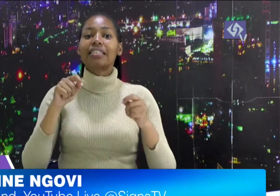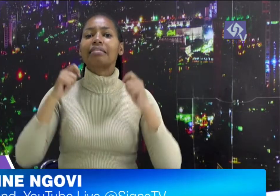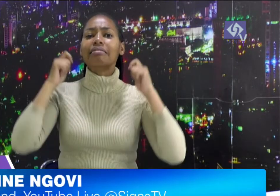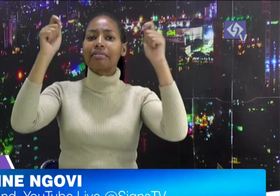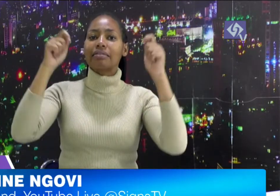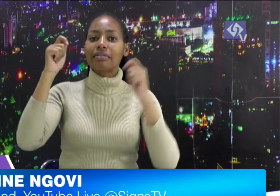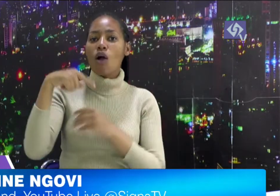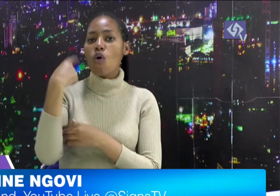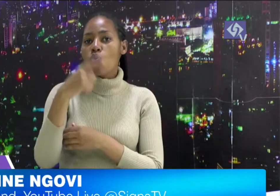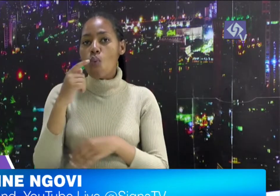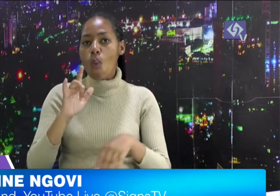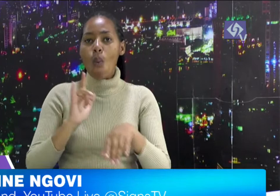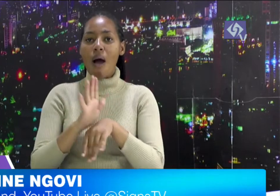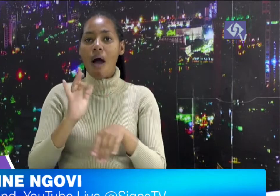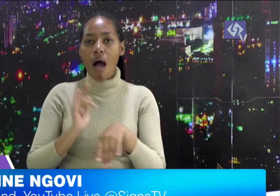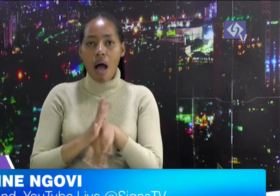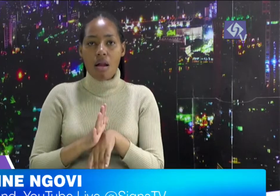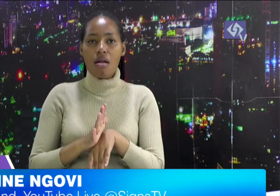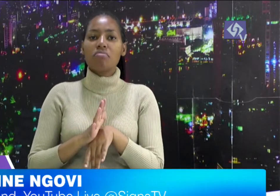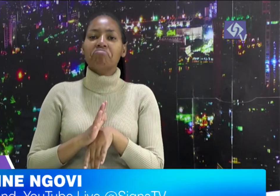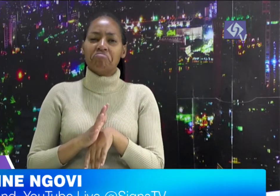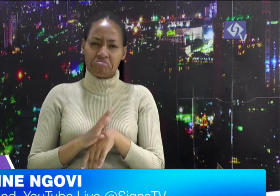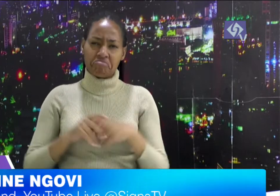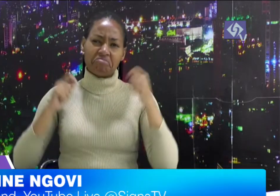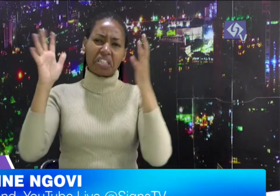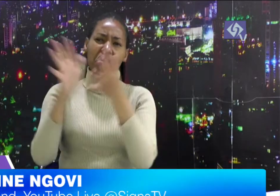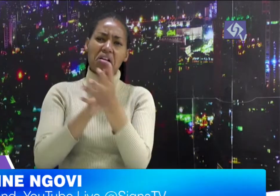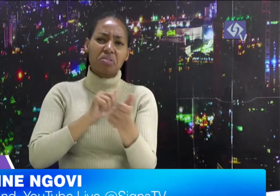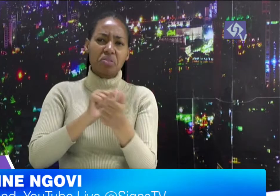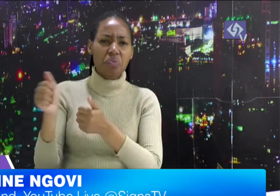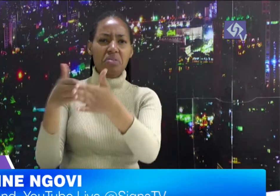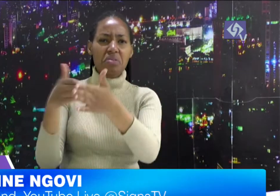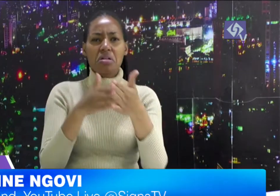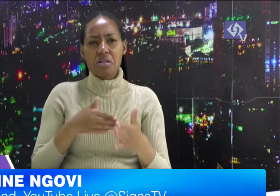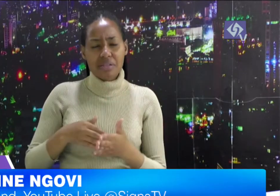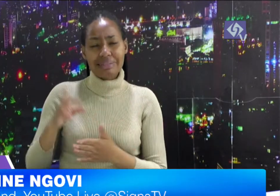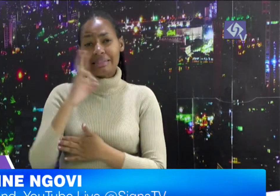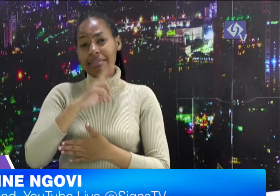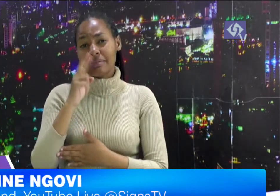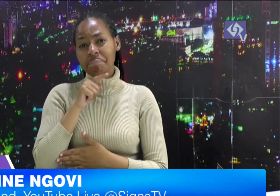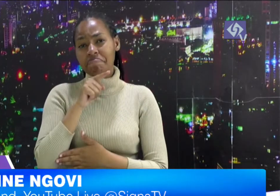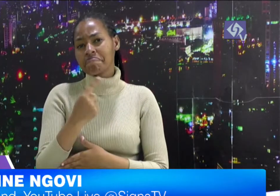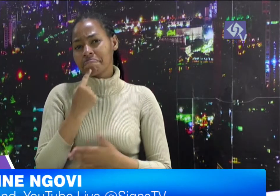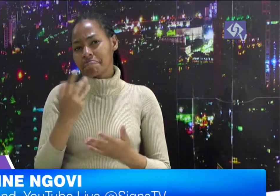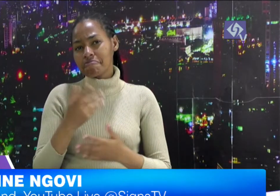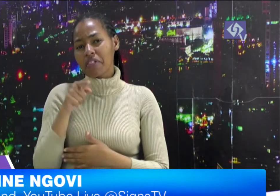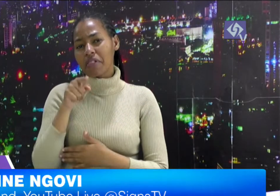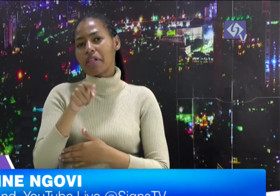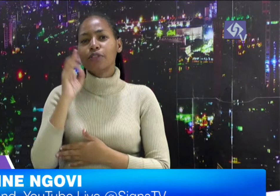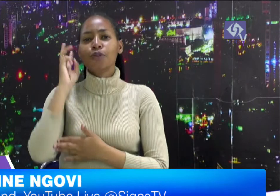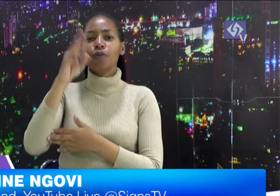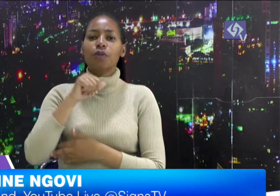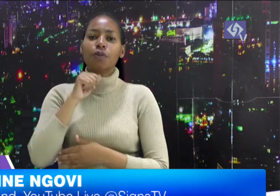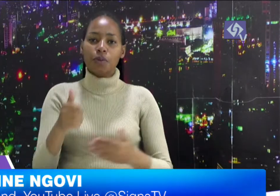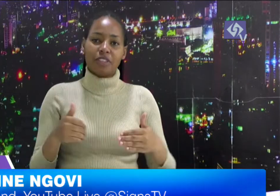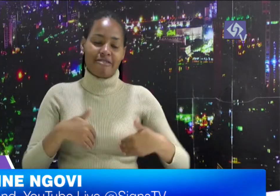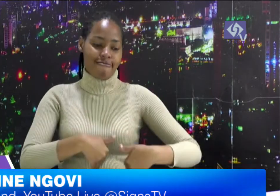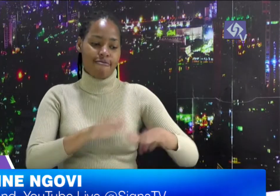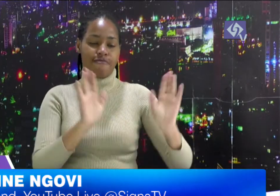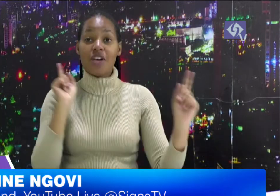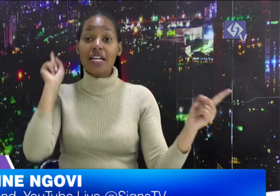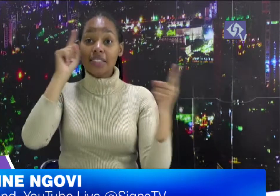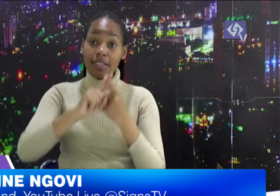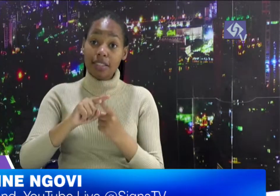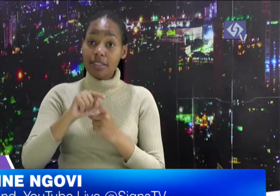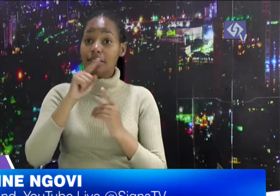The protesters, who had earlier held demonstration against the harassment, said they will not leave until their